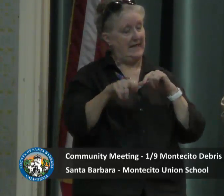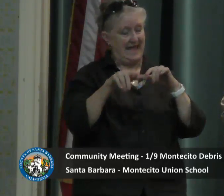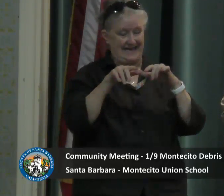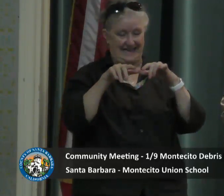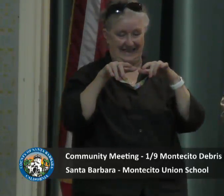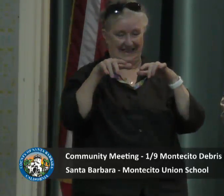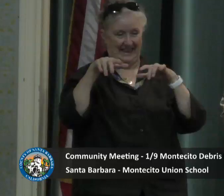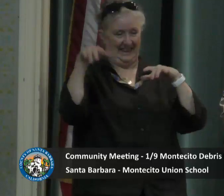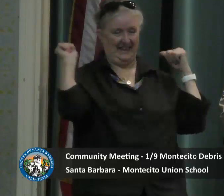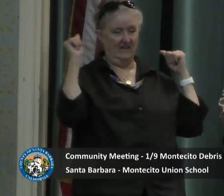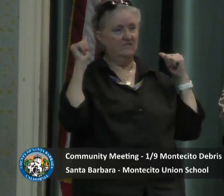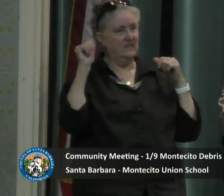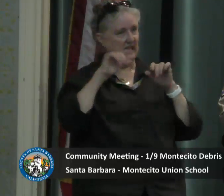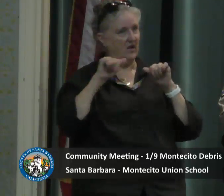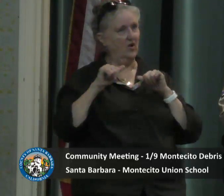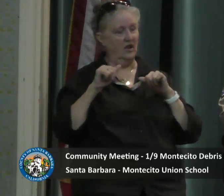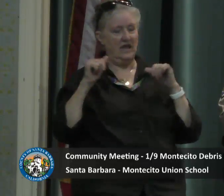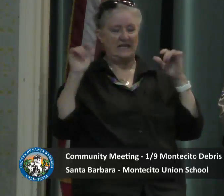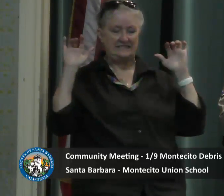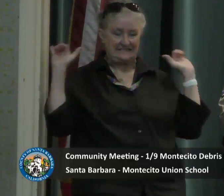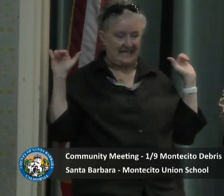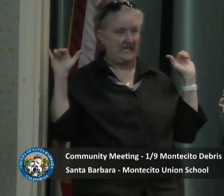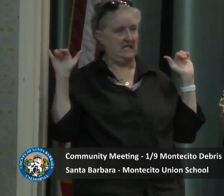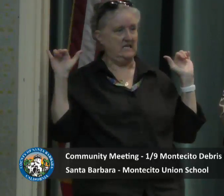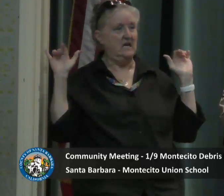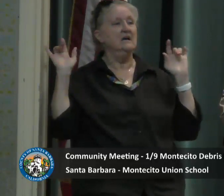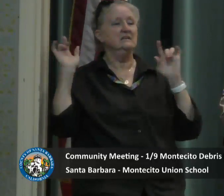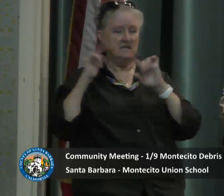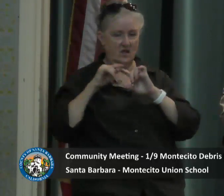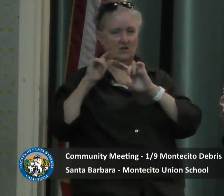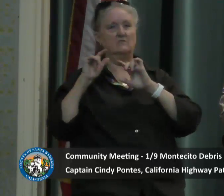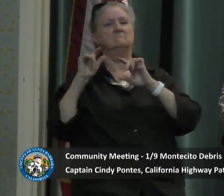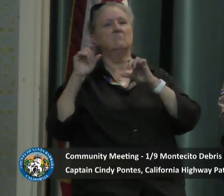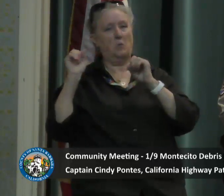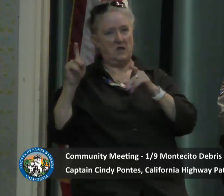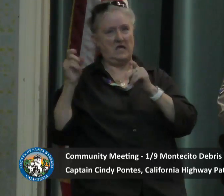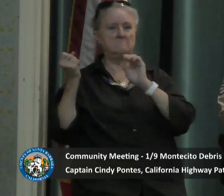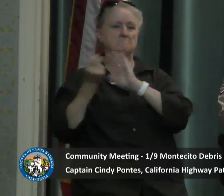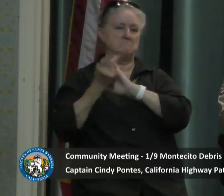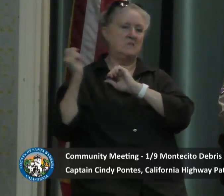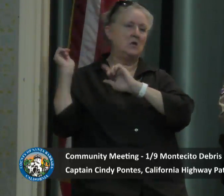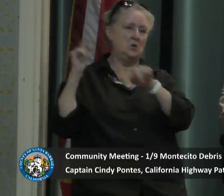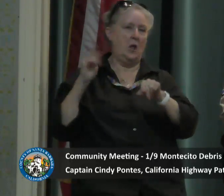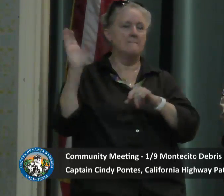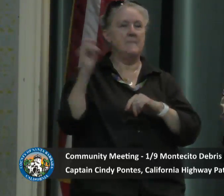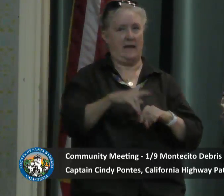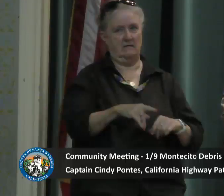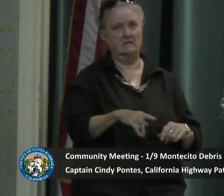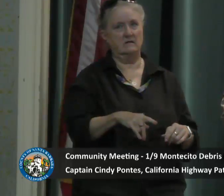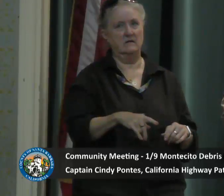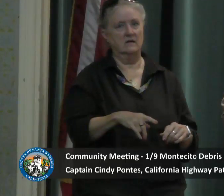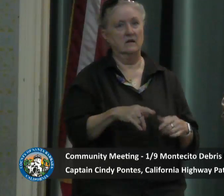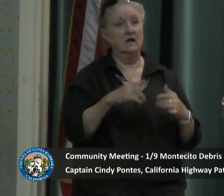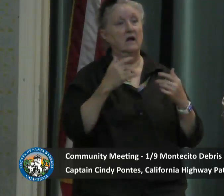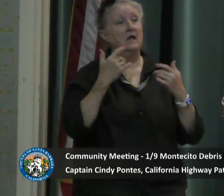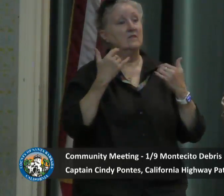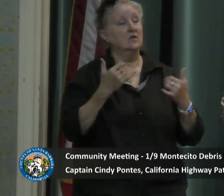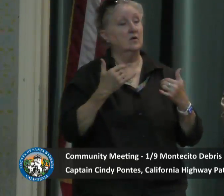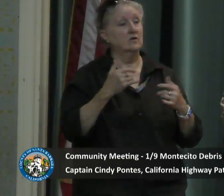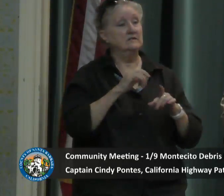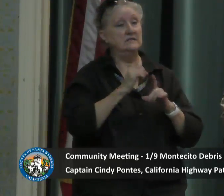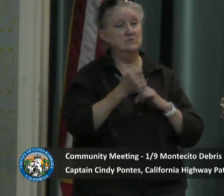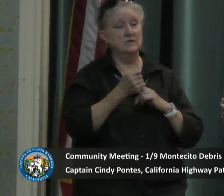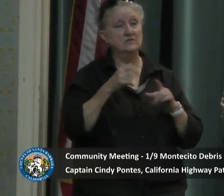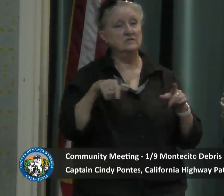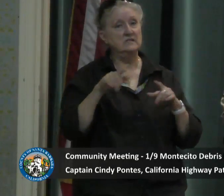the area until it is deemed safe to return. The current traffic situation in Montecito and